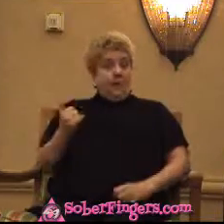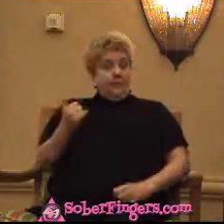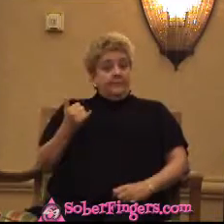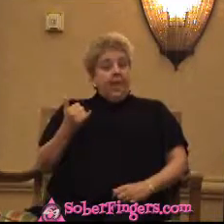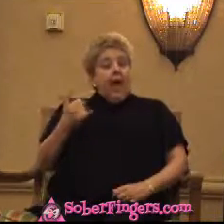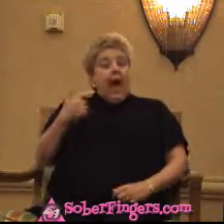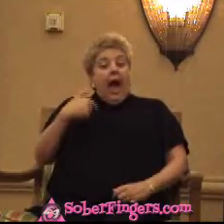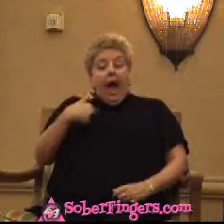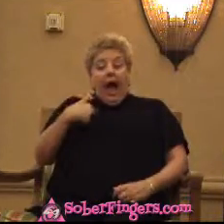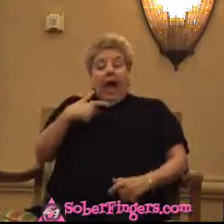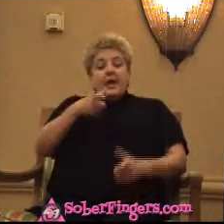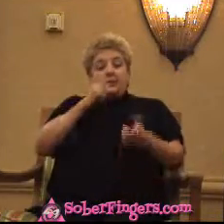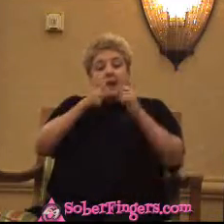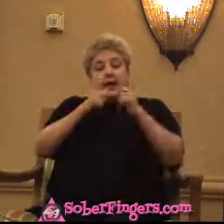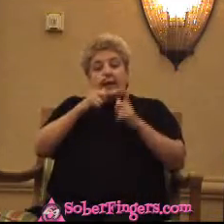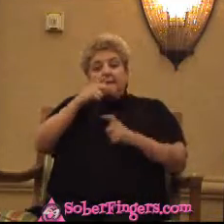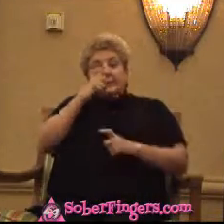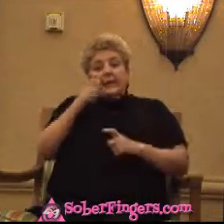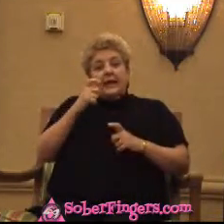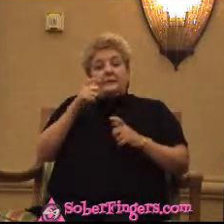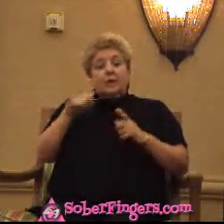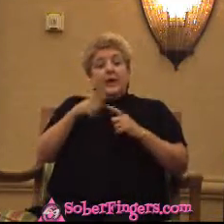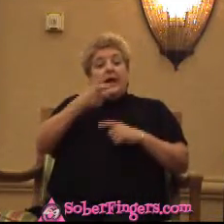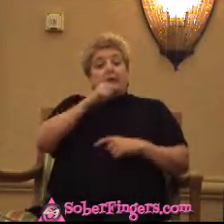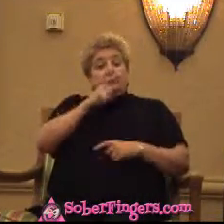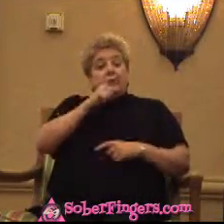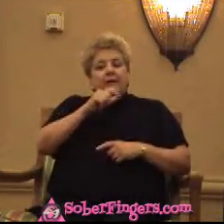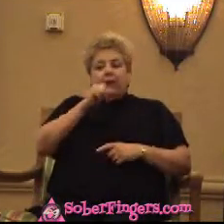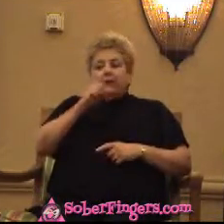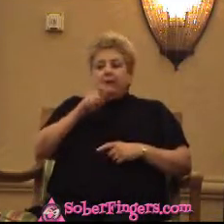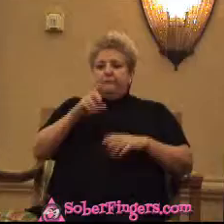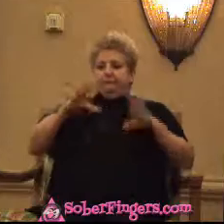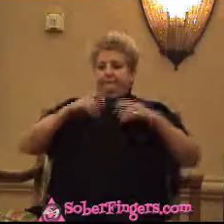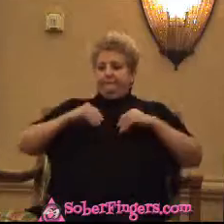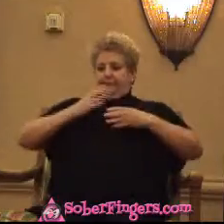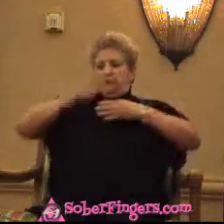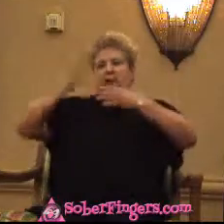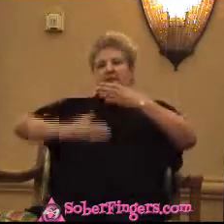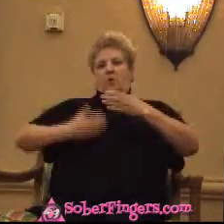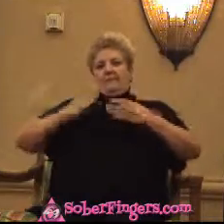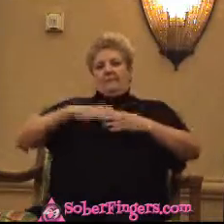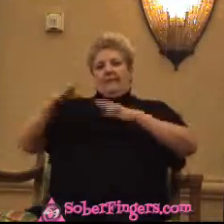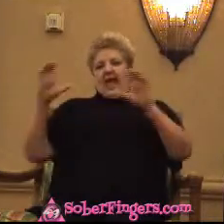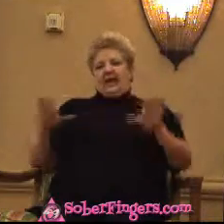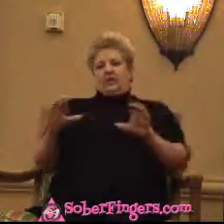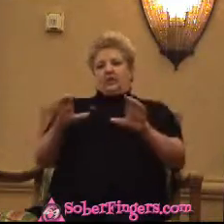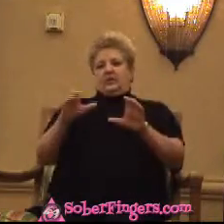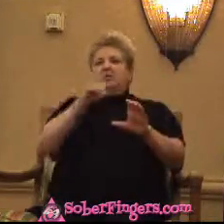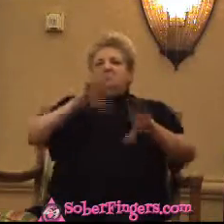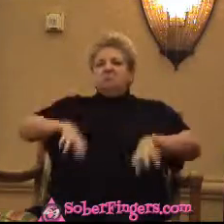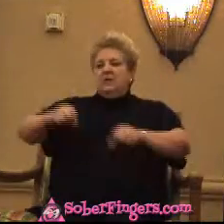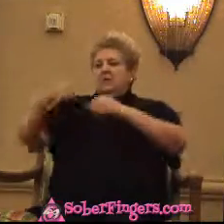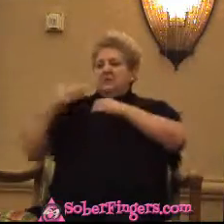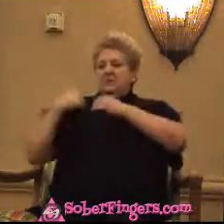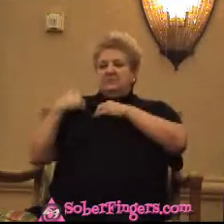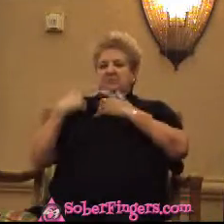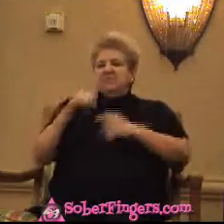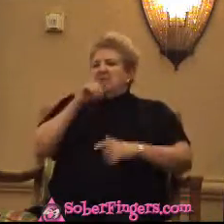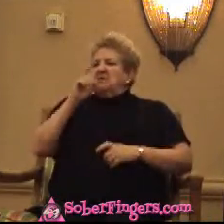because when I drink, I don't have to live up to the consequences of my actions. I don't have to stay there and listen to the music. I can